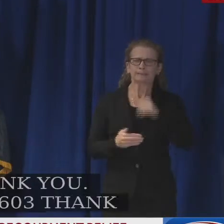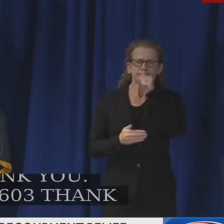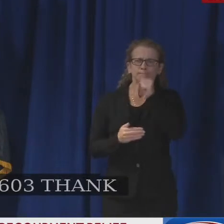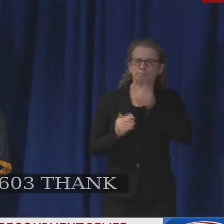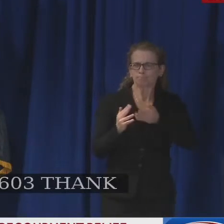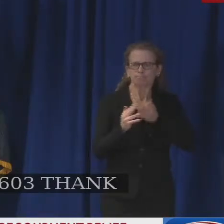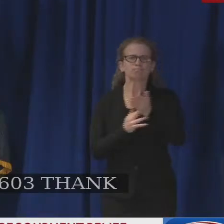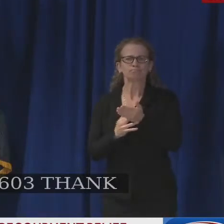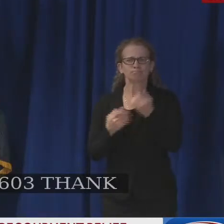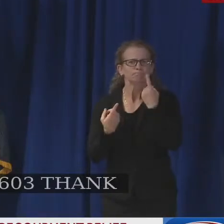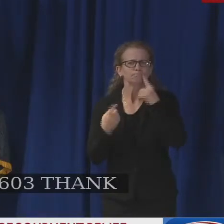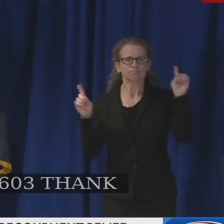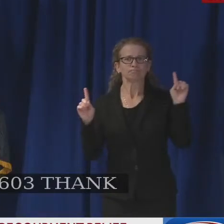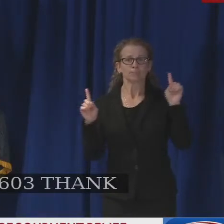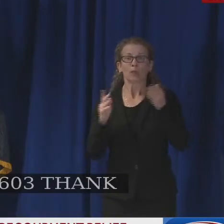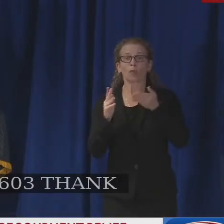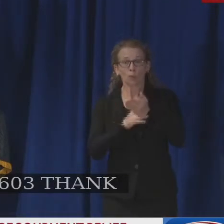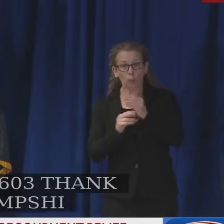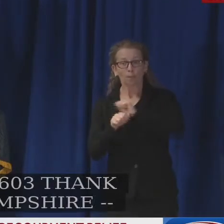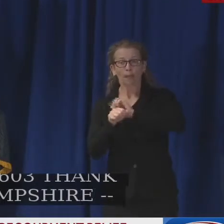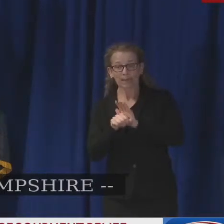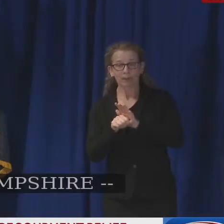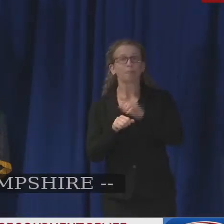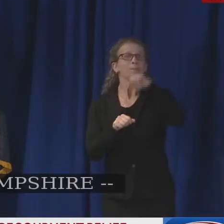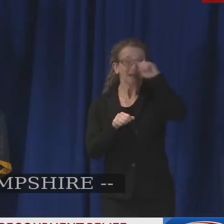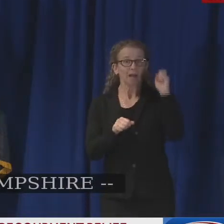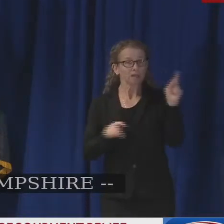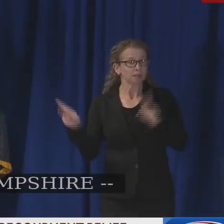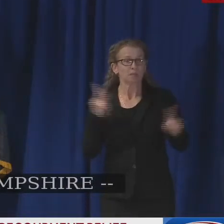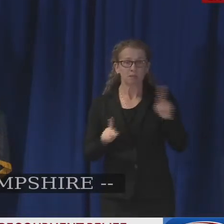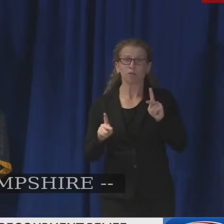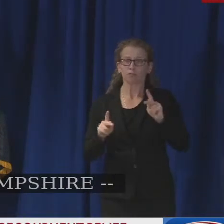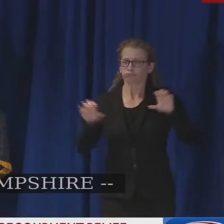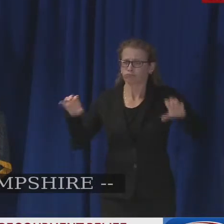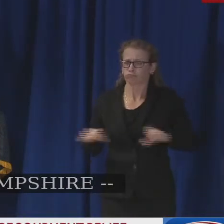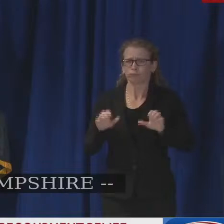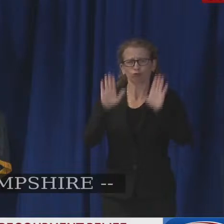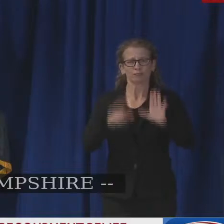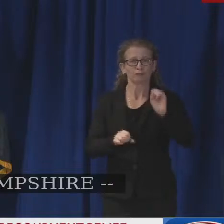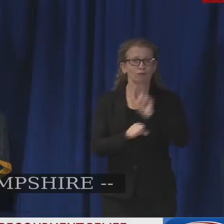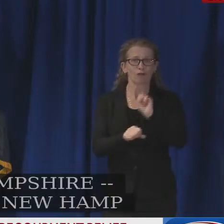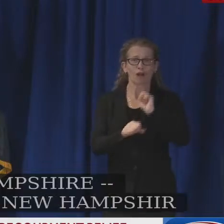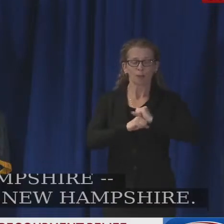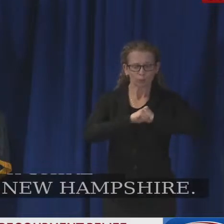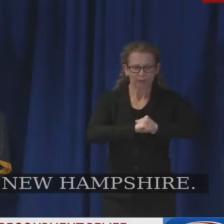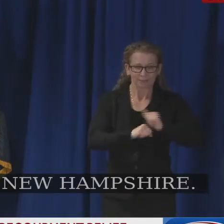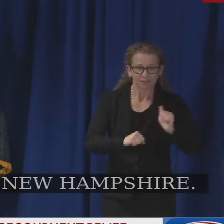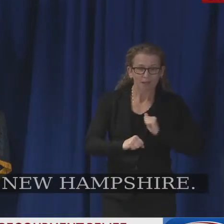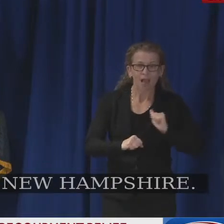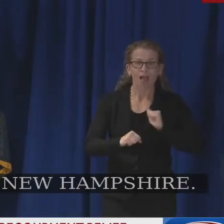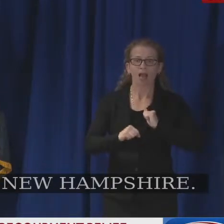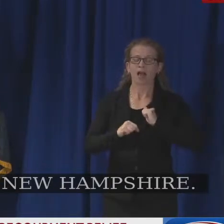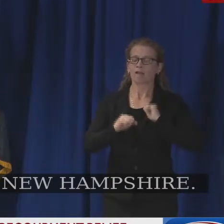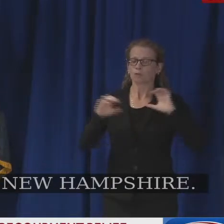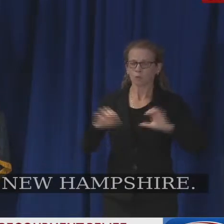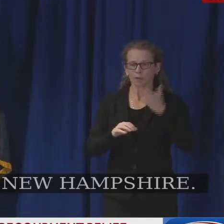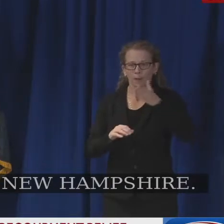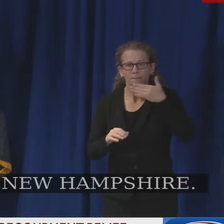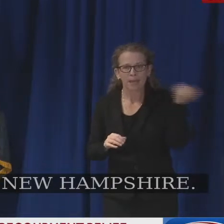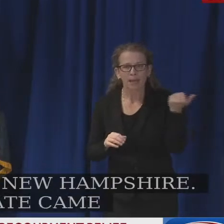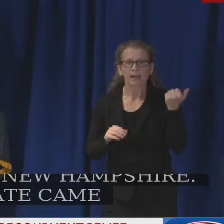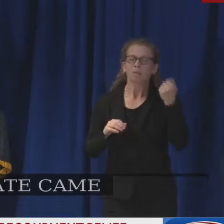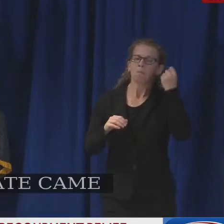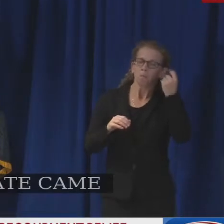pandemic, but also through the vaccine stage, is because the citizens. They just did a phenomenal job protecting themselves, providing that balance, understanding that